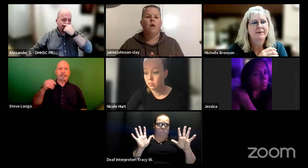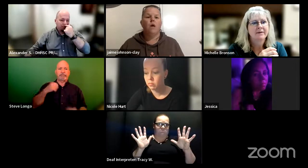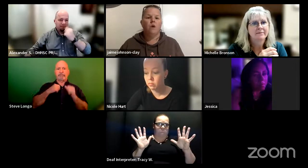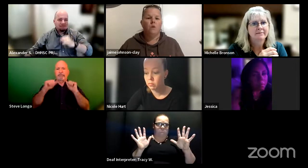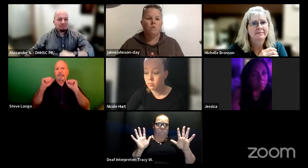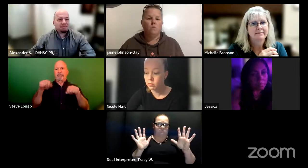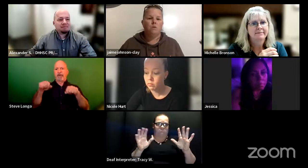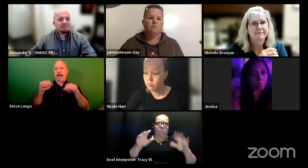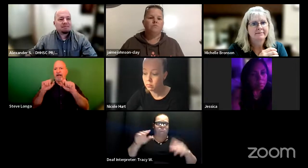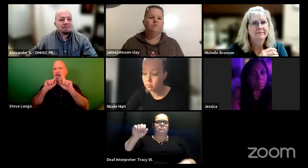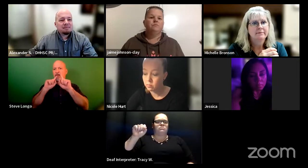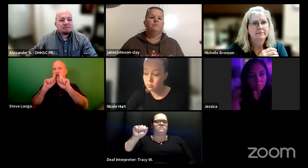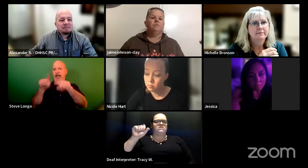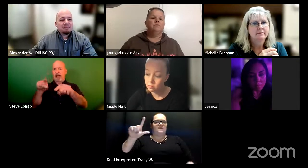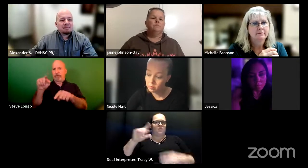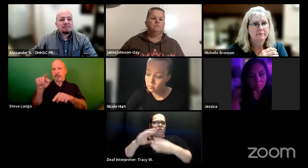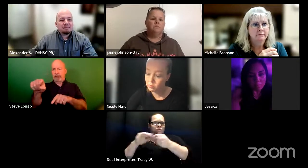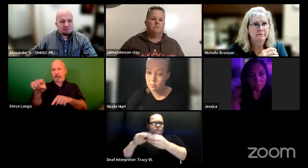so far.